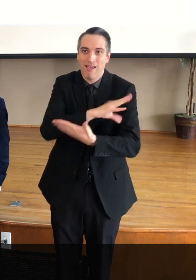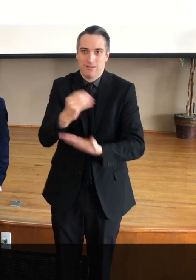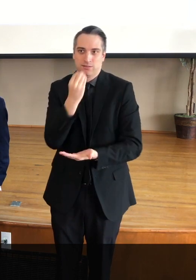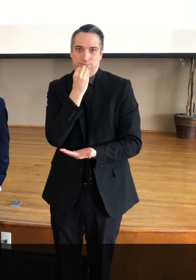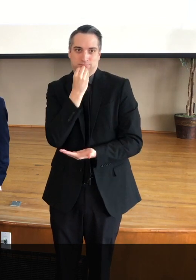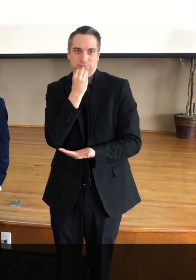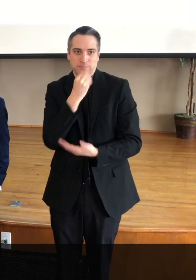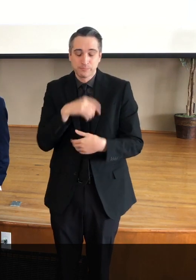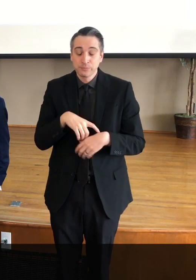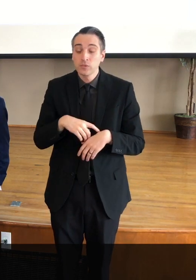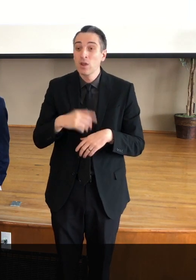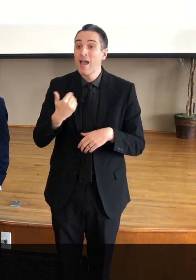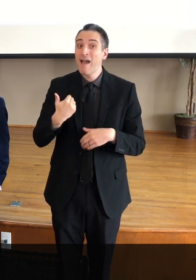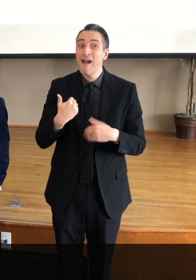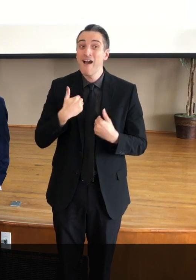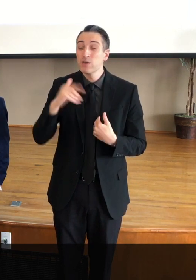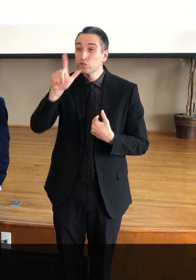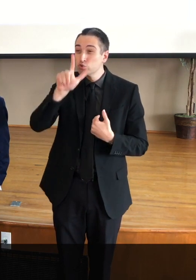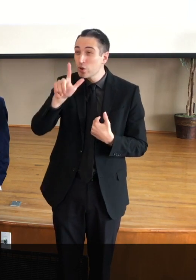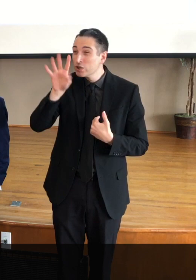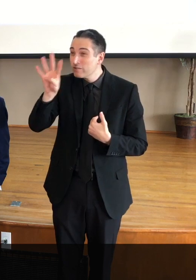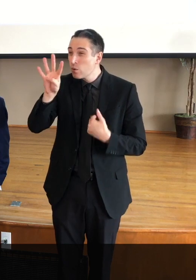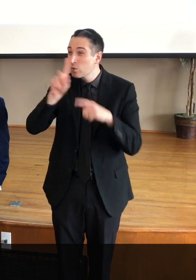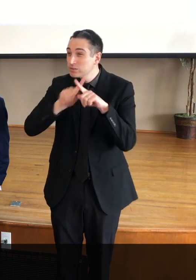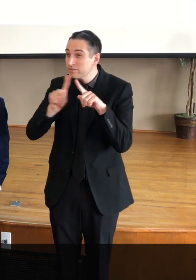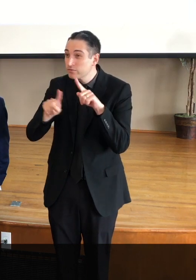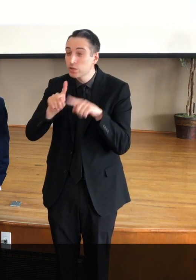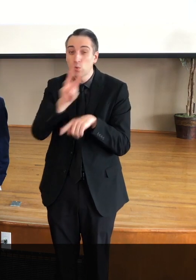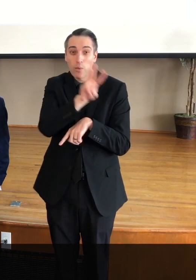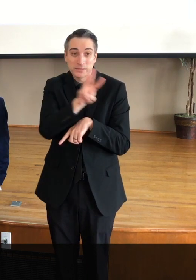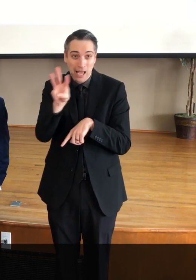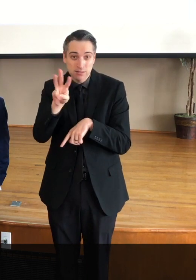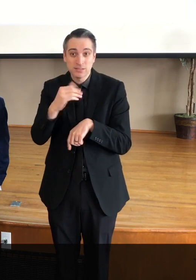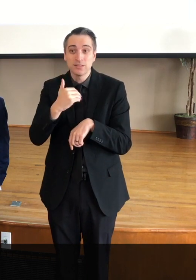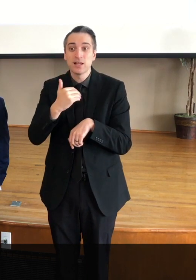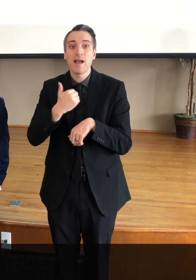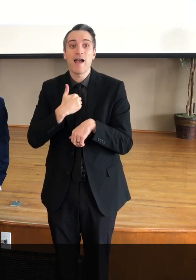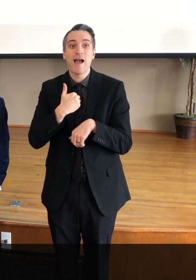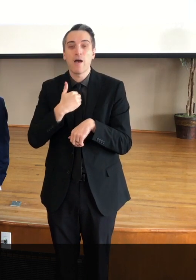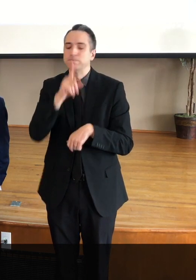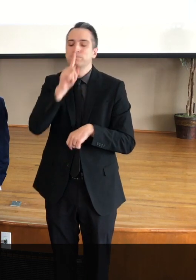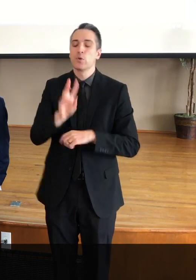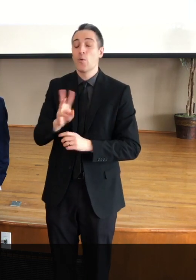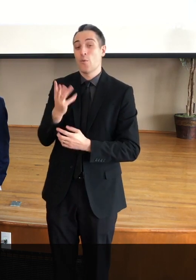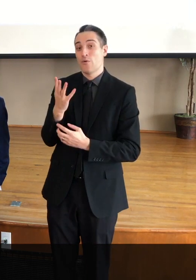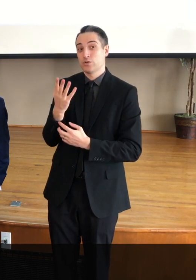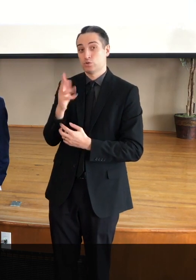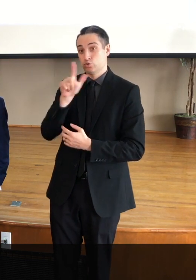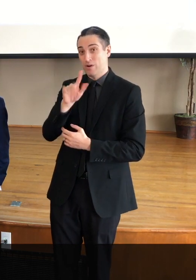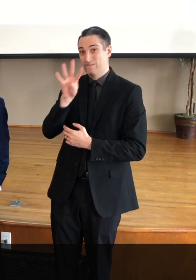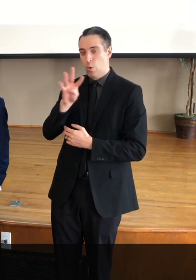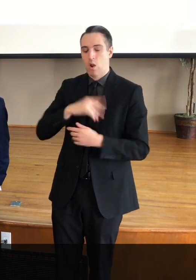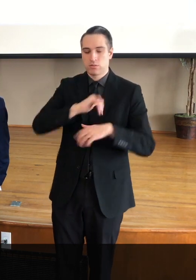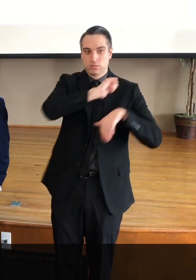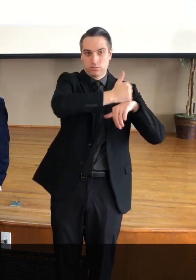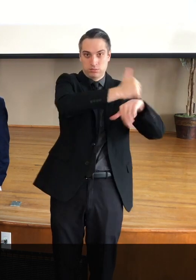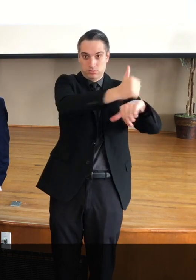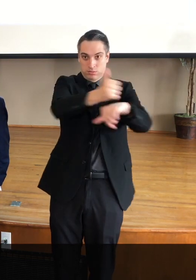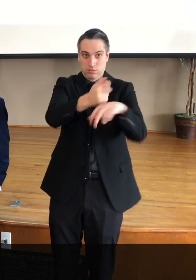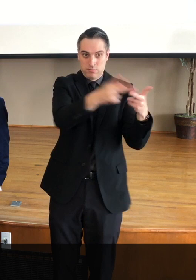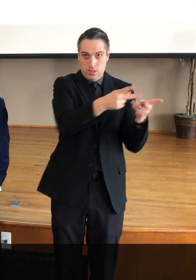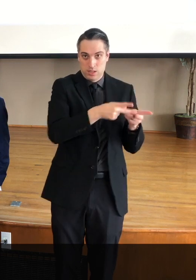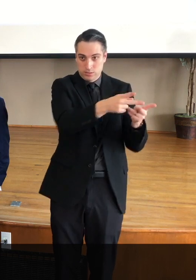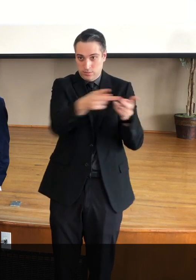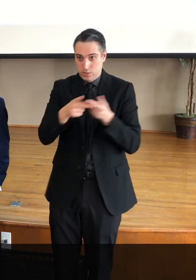we have actually put together across the city of Flint. There are 8 on the north zone, there are 8 in the middle zone, and there are 8 in the